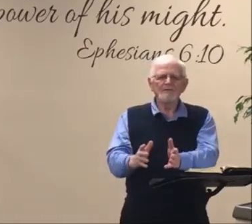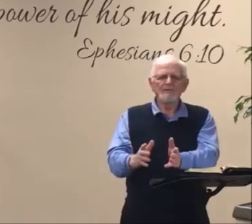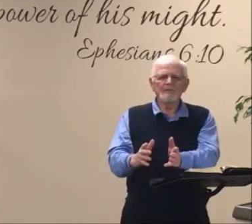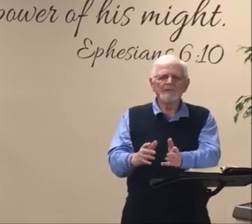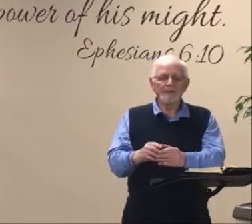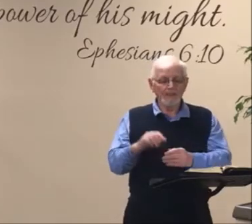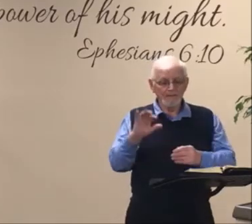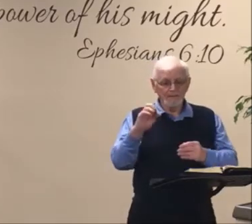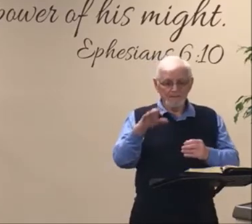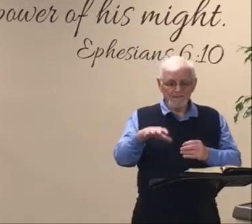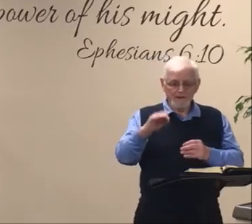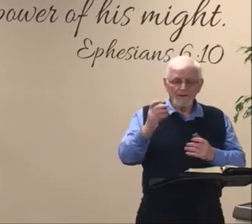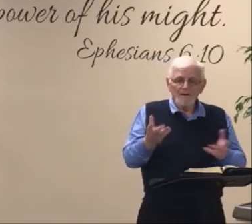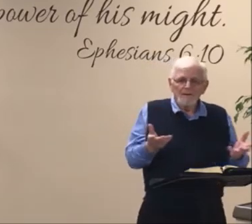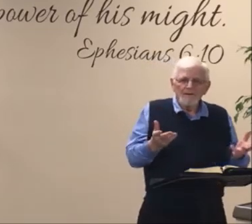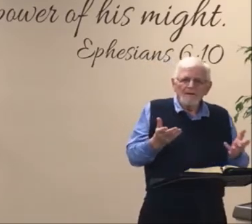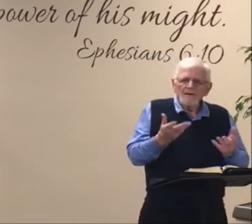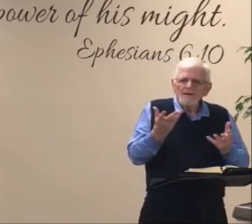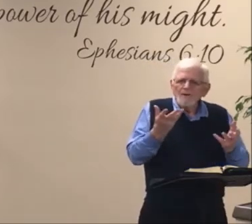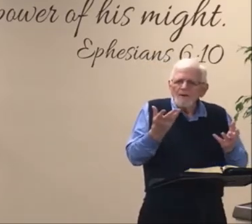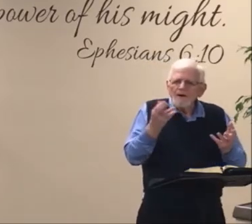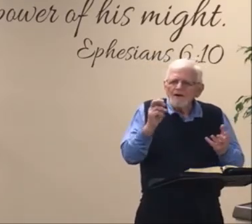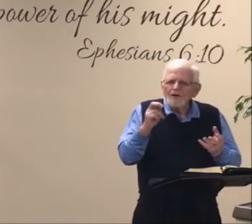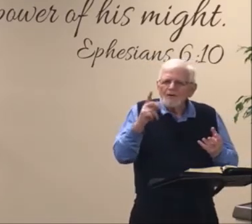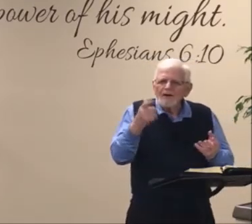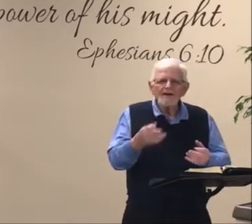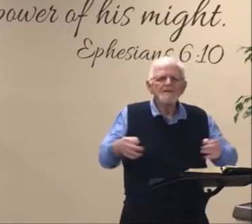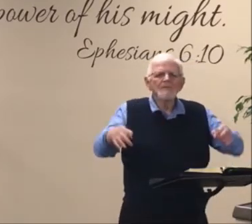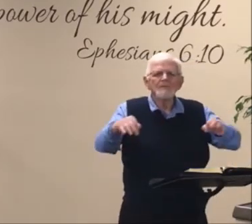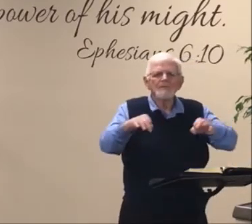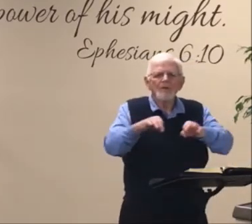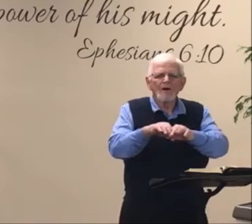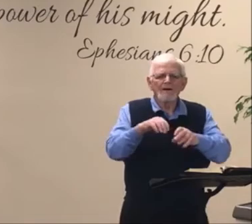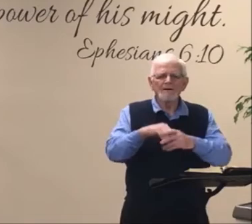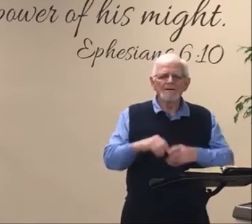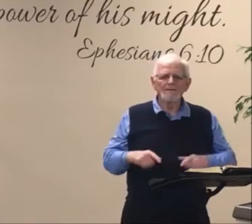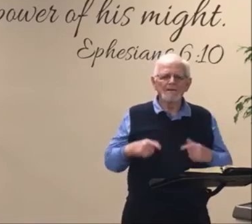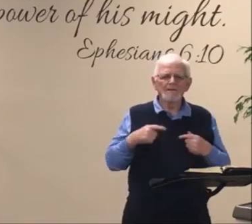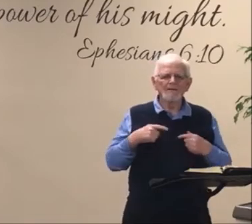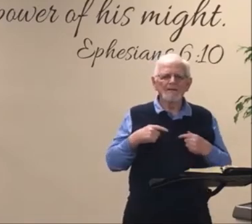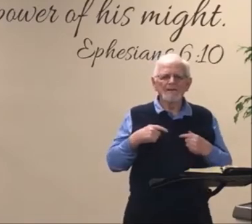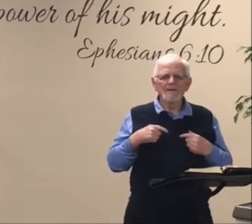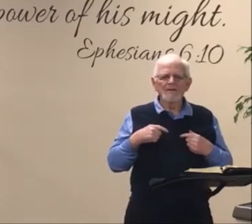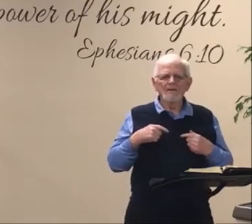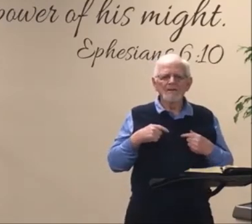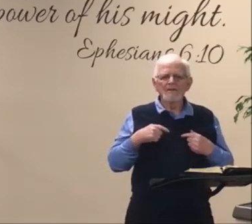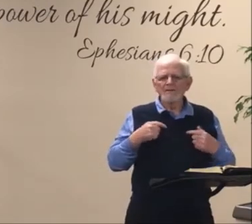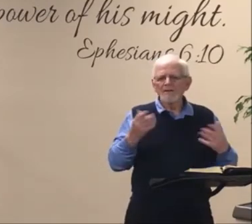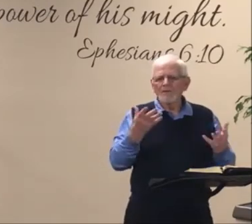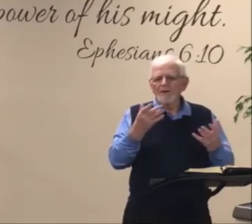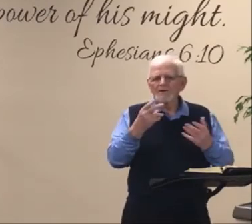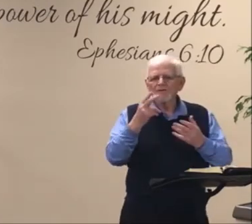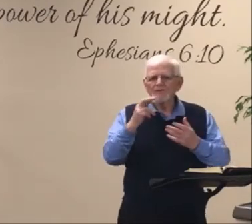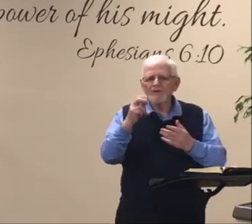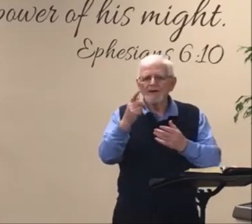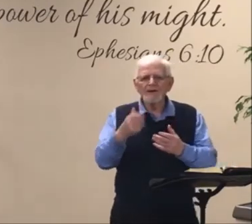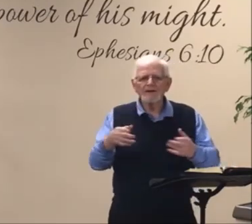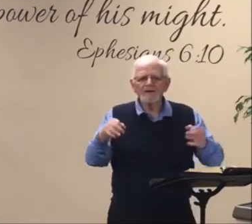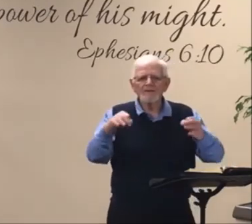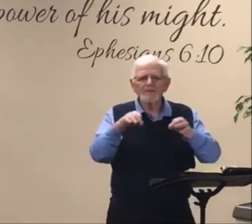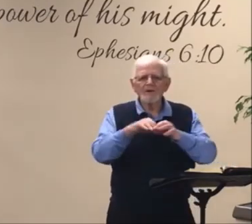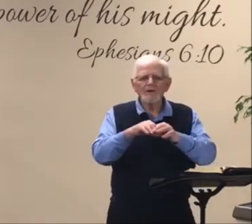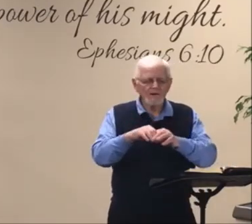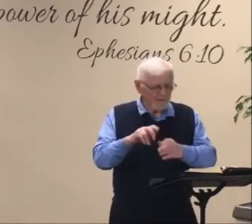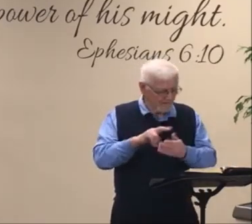You know what Jacob finds here? He finds out what's really important in life. What's really important?